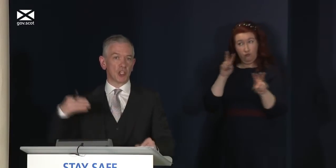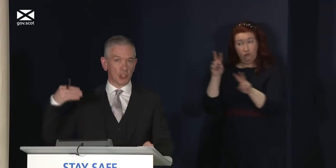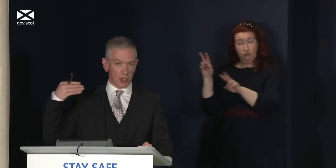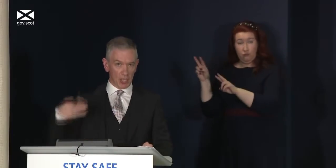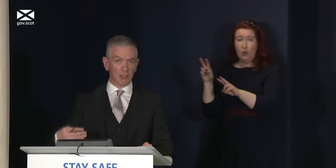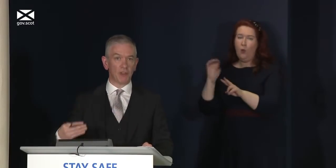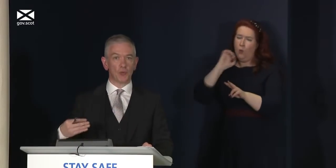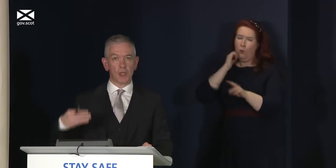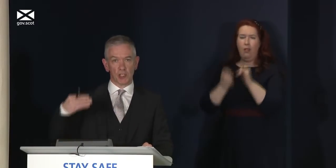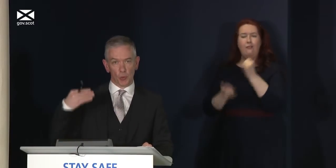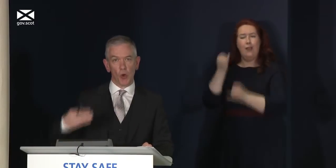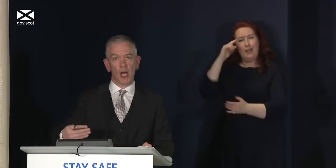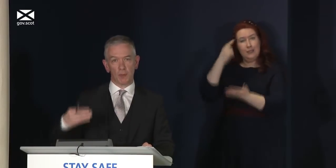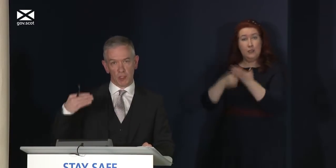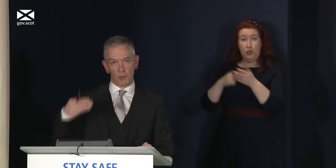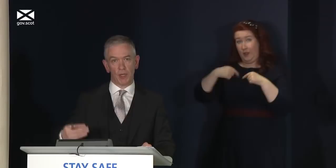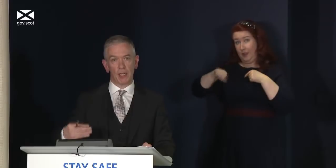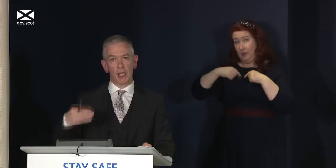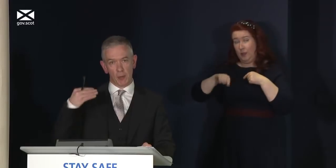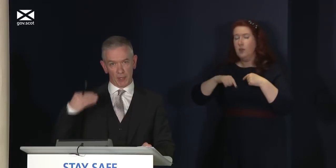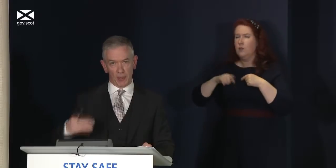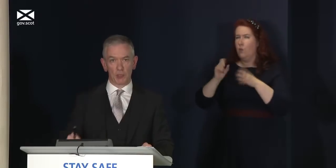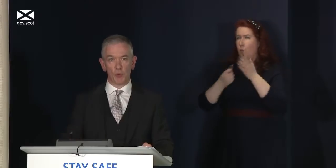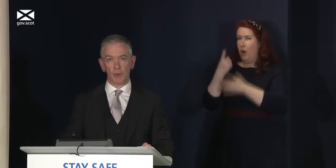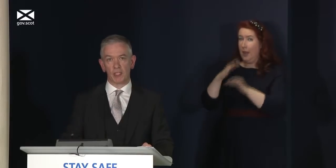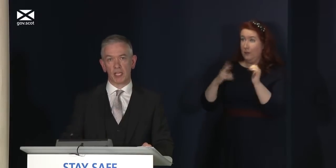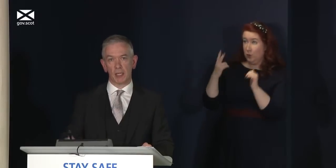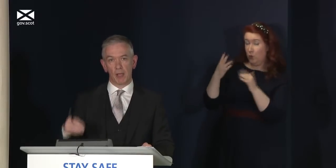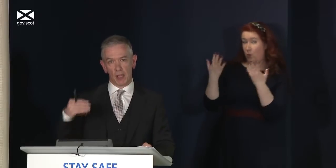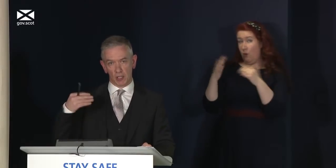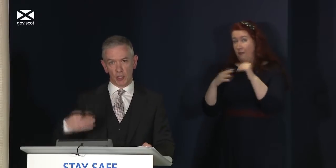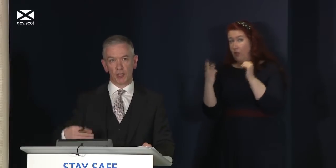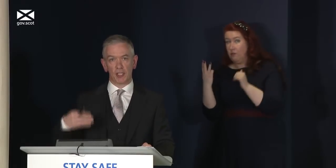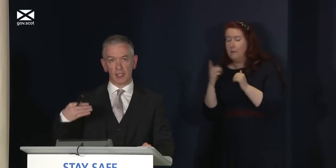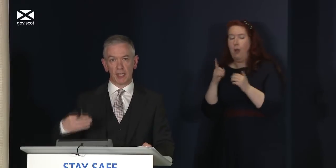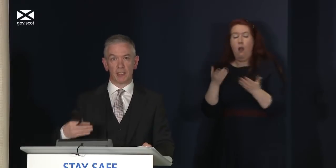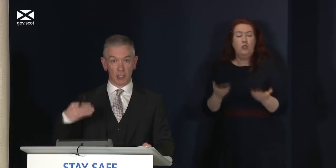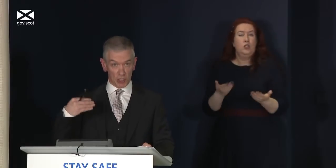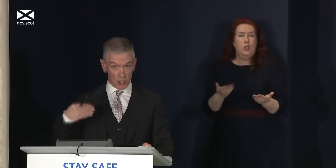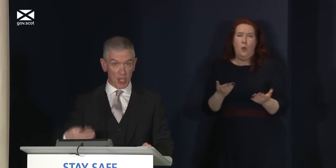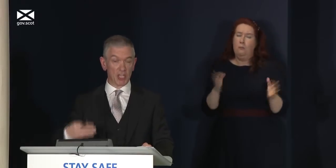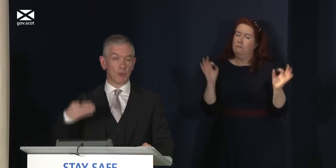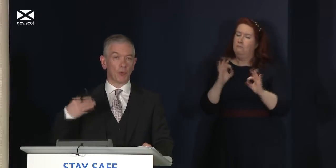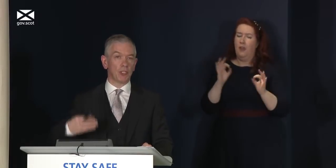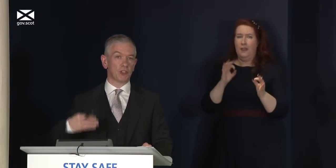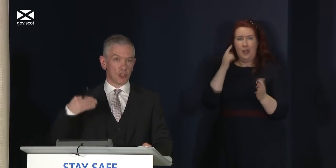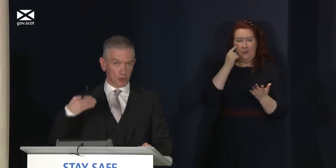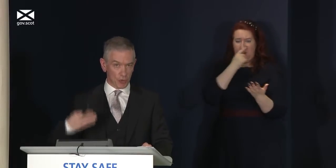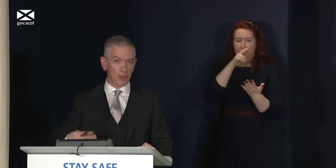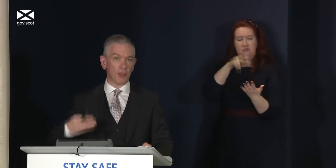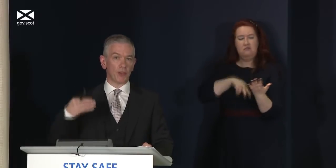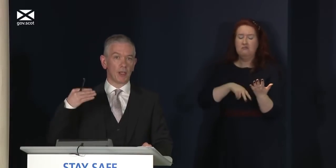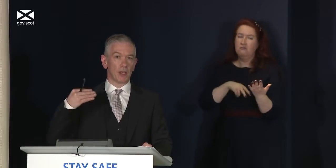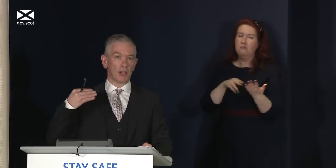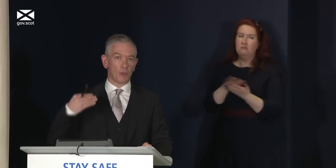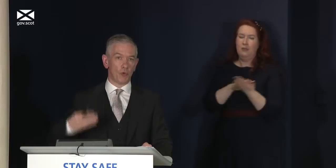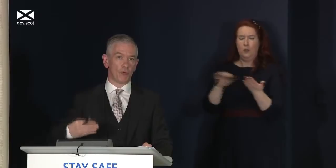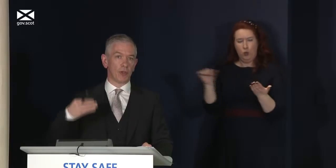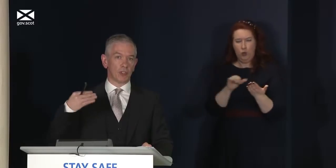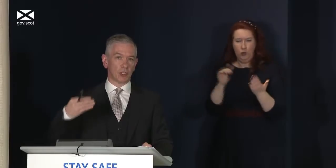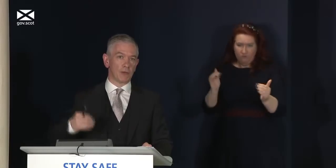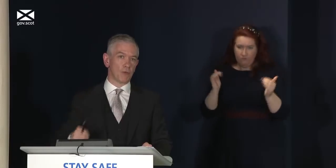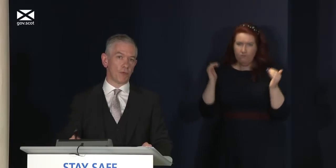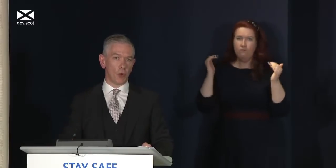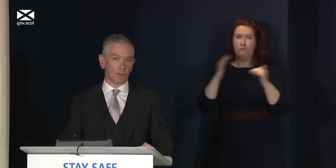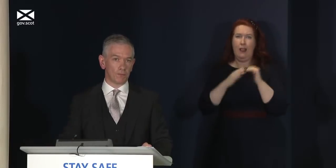final decision at the end of this week as to what happens to Murray, but at this moment in time, there's nothing in the data that suggests we would need to strengthen the